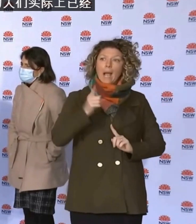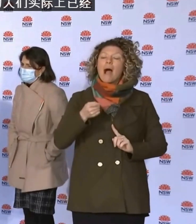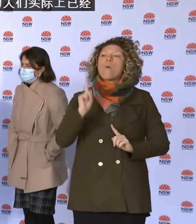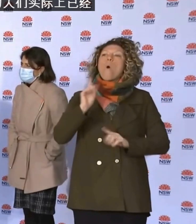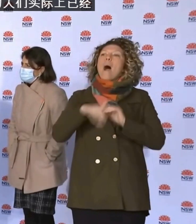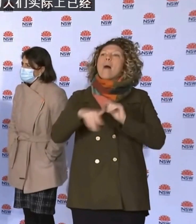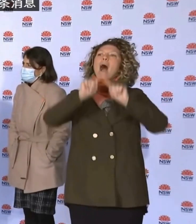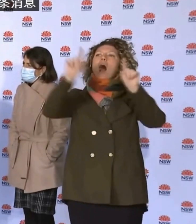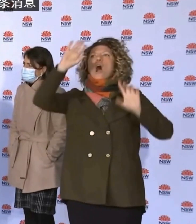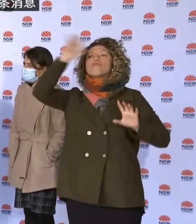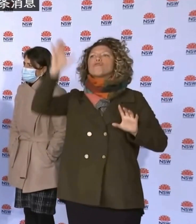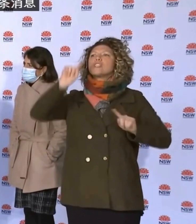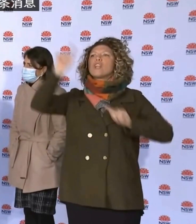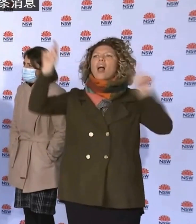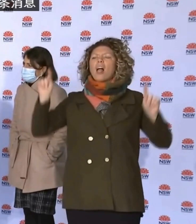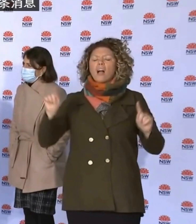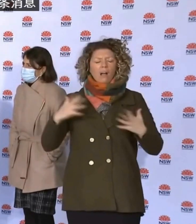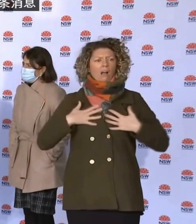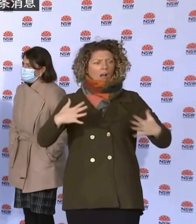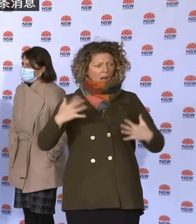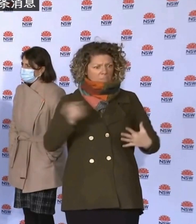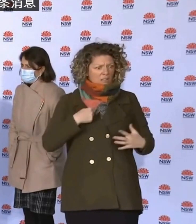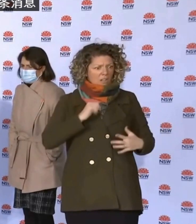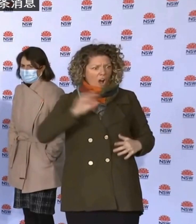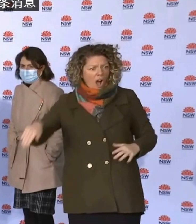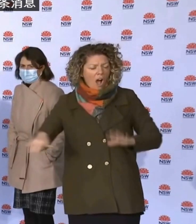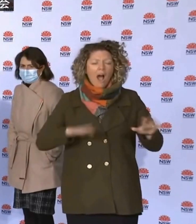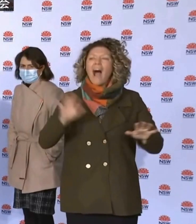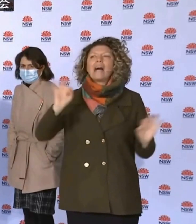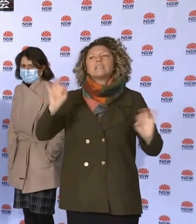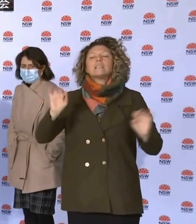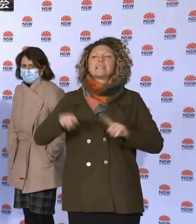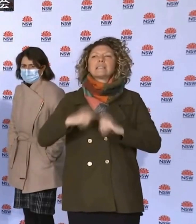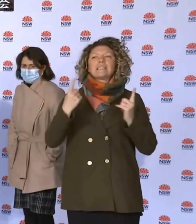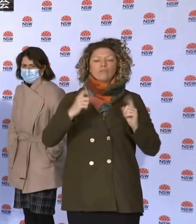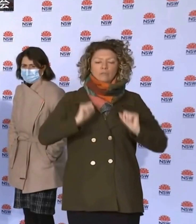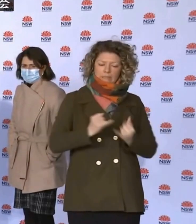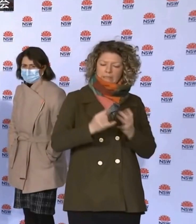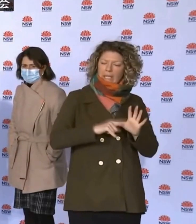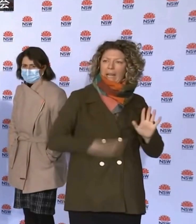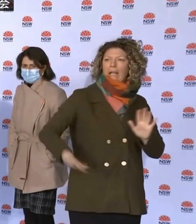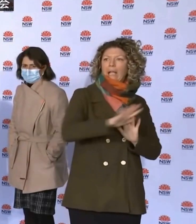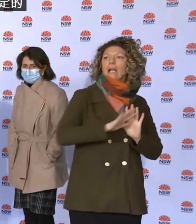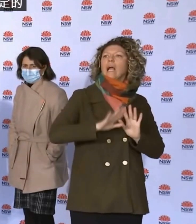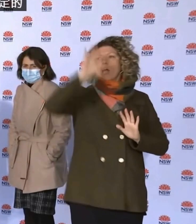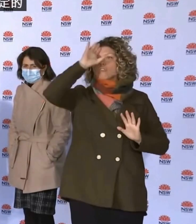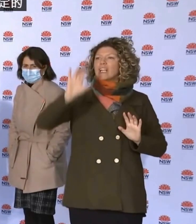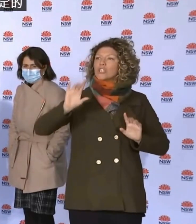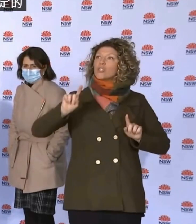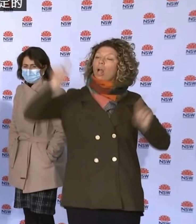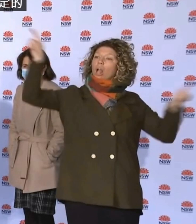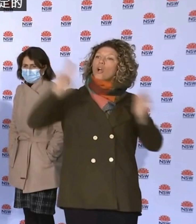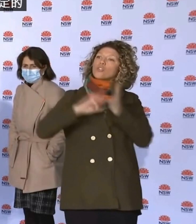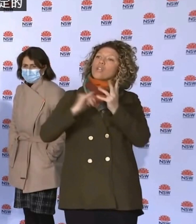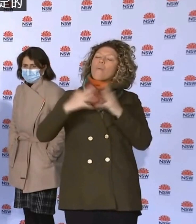people in the regions, I actually had a couple of messages actually from one of the Labor colleagues yesterday afternoon, and I asked the Parliamentary Council and the lawyers to look